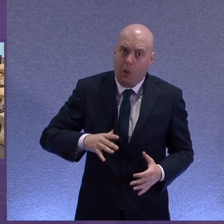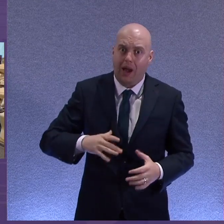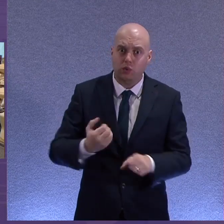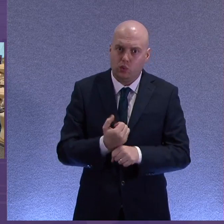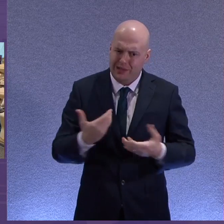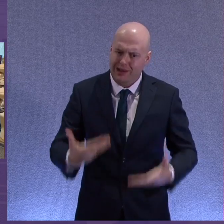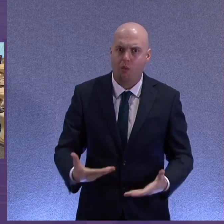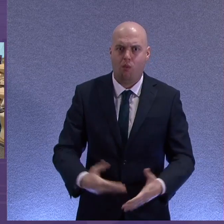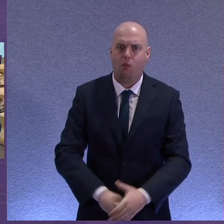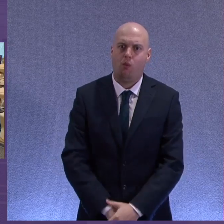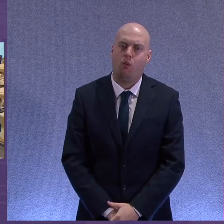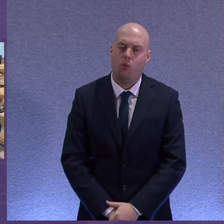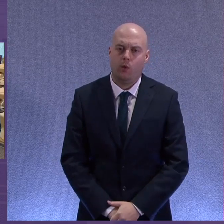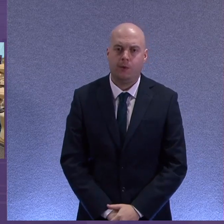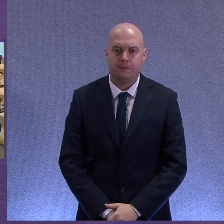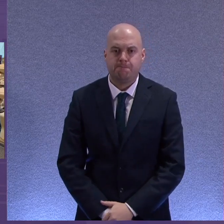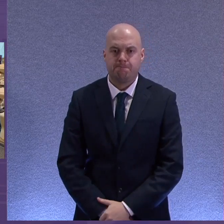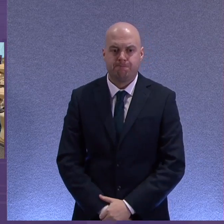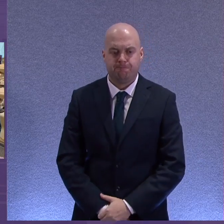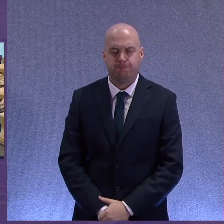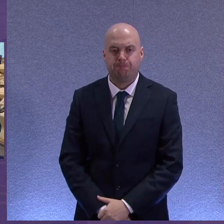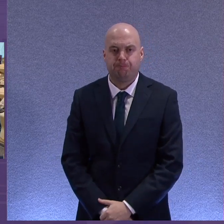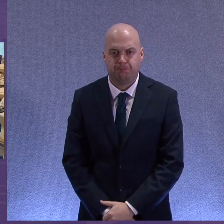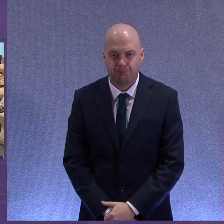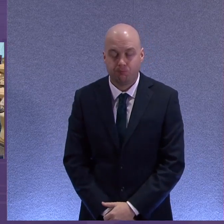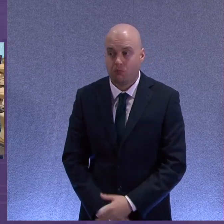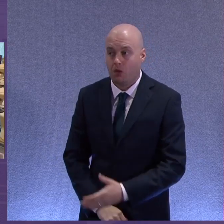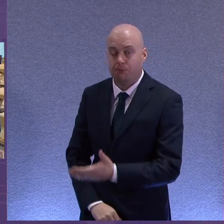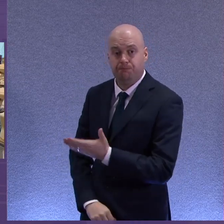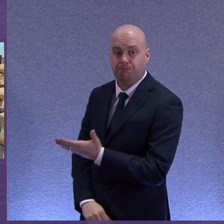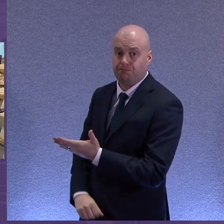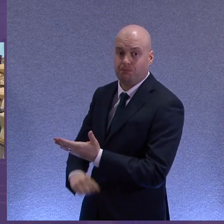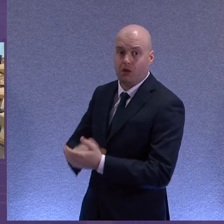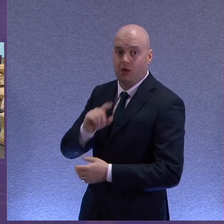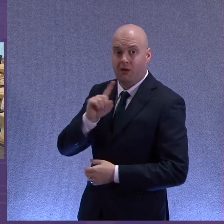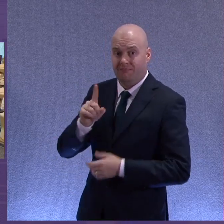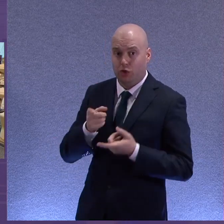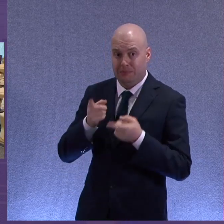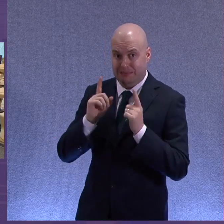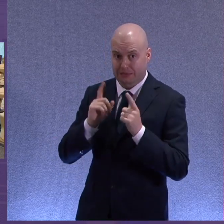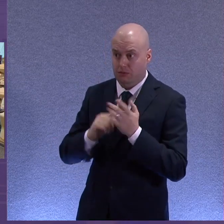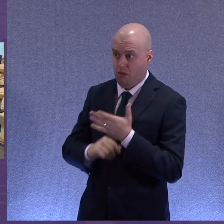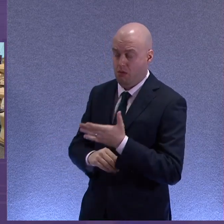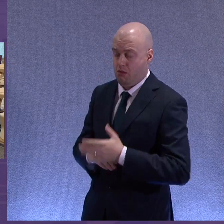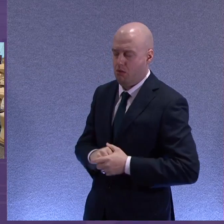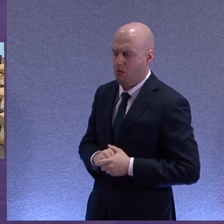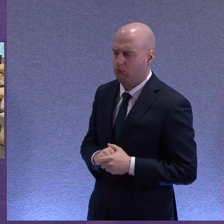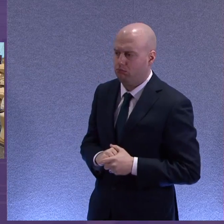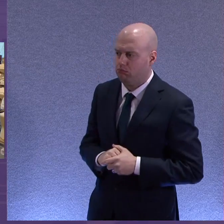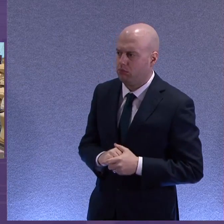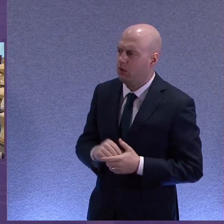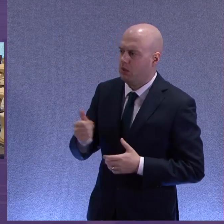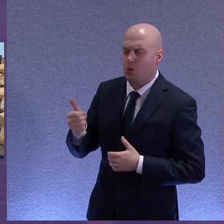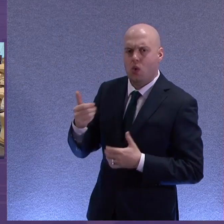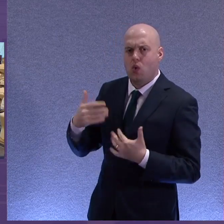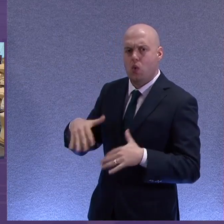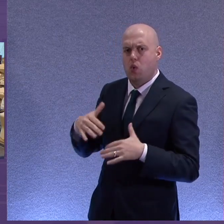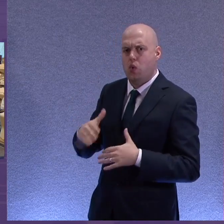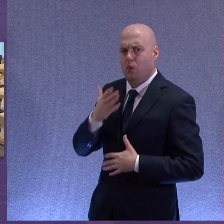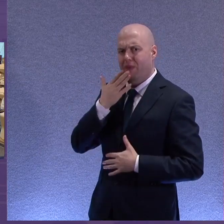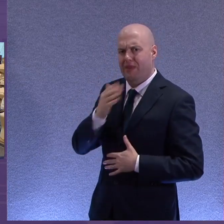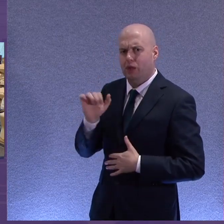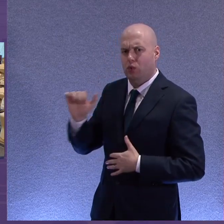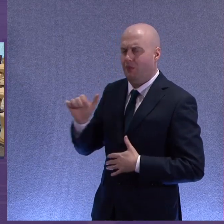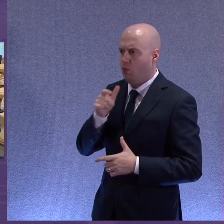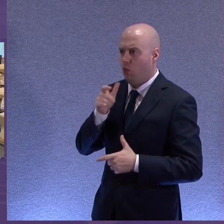First Minister. Can I thank Jackson Carlaw for his comments, his exhortation to the population to follow